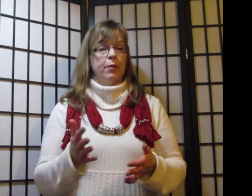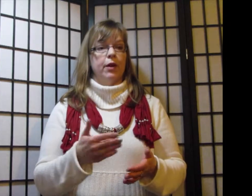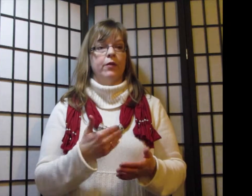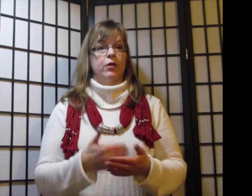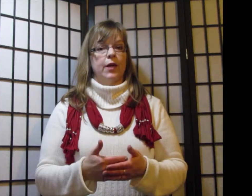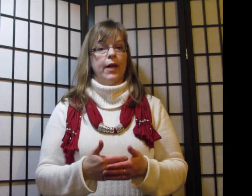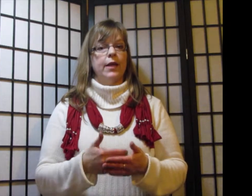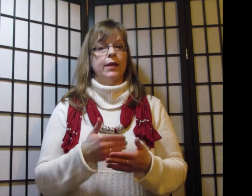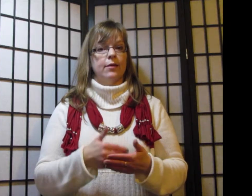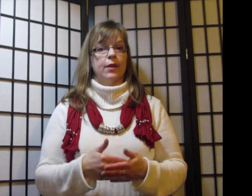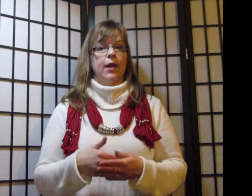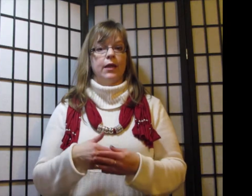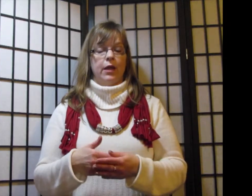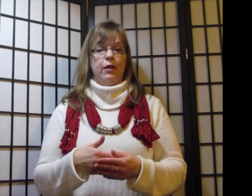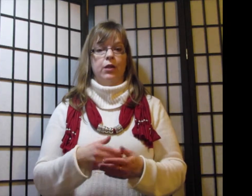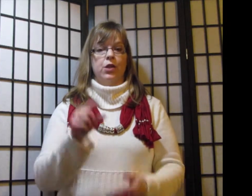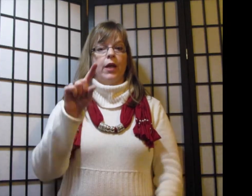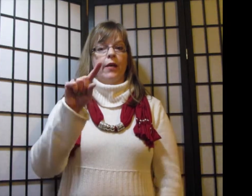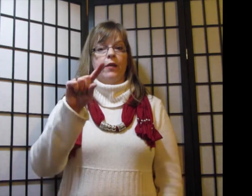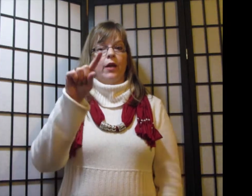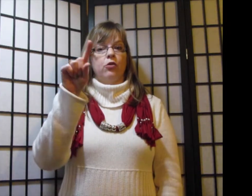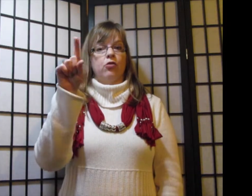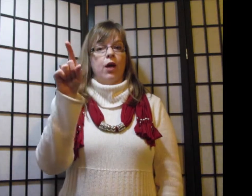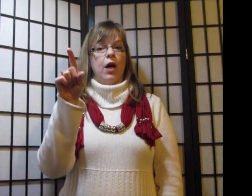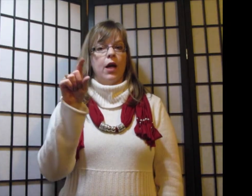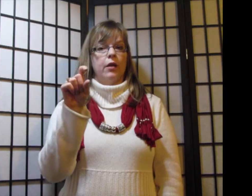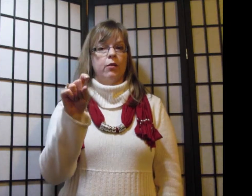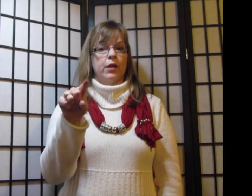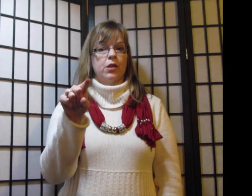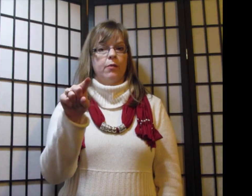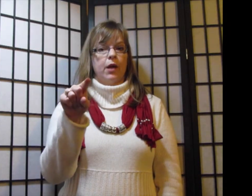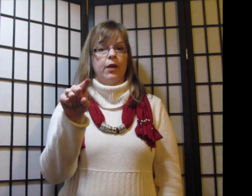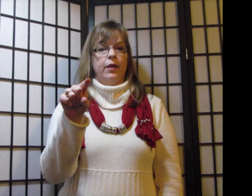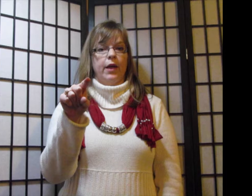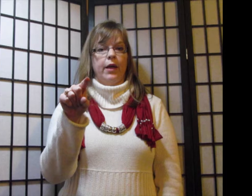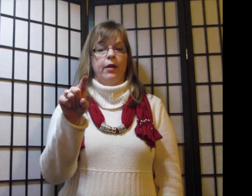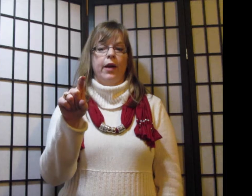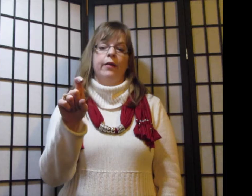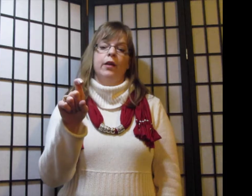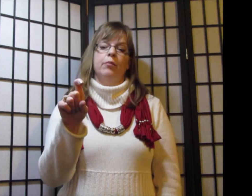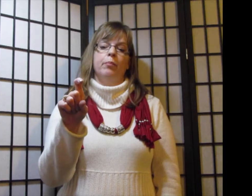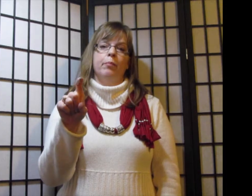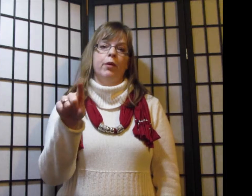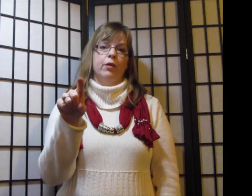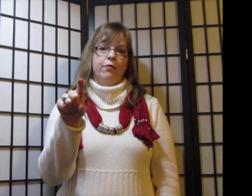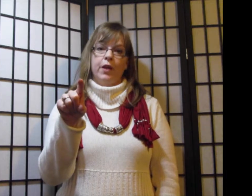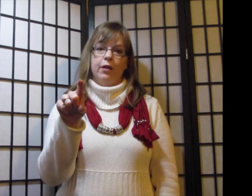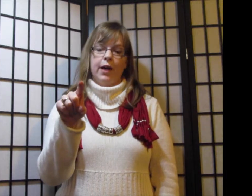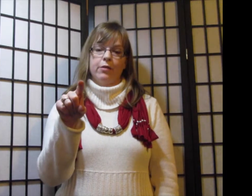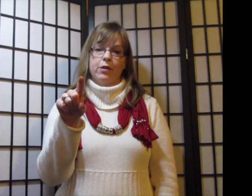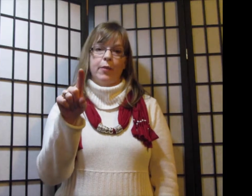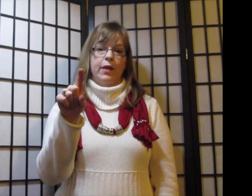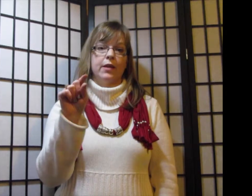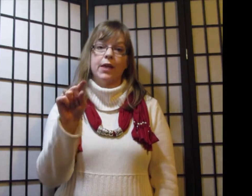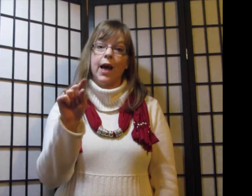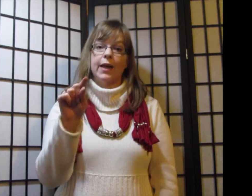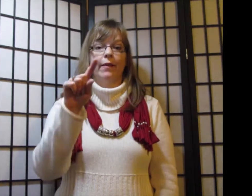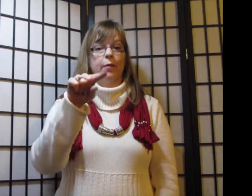if they're signing in signed English, they'll draw the question mark in the air and then poke the finger out to make the dot at the